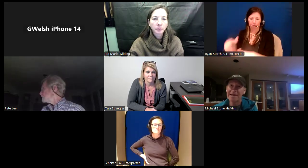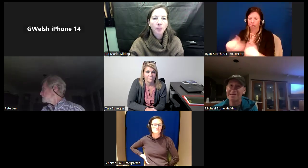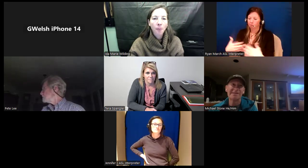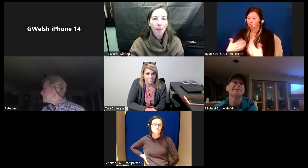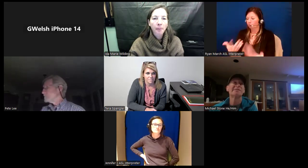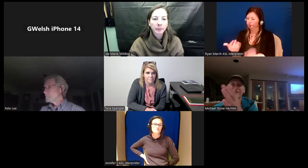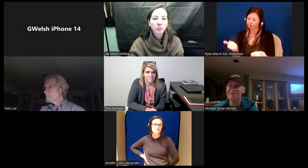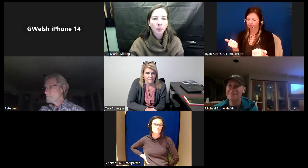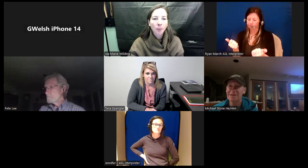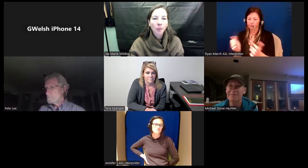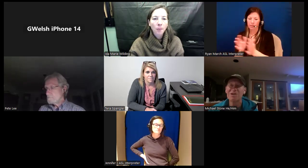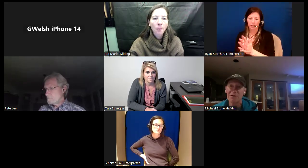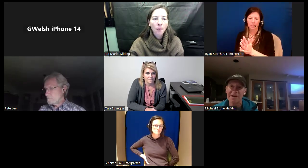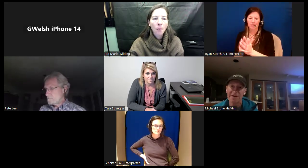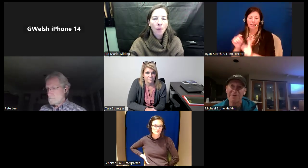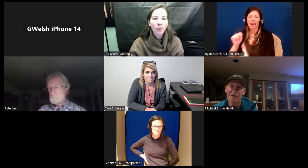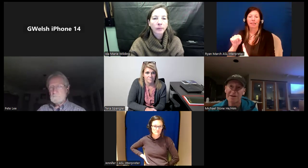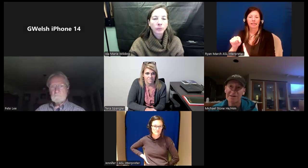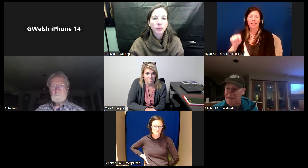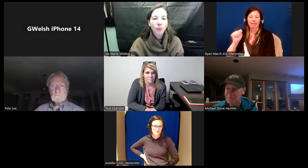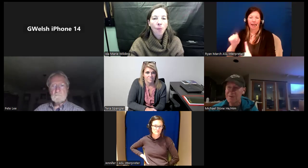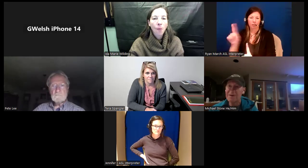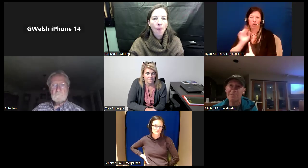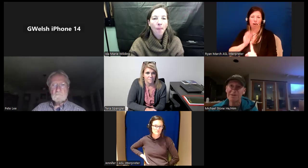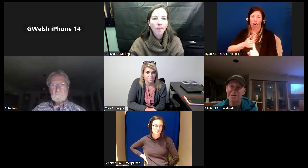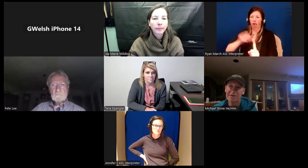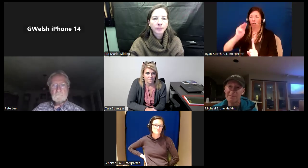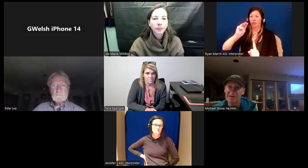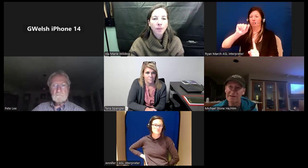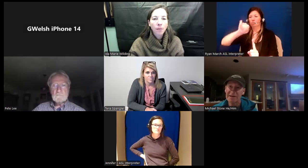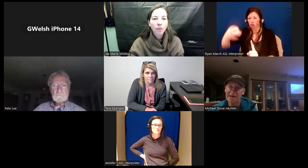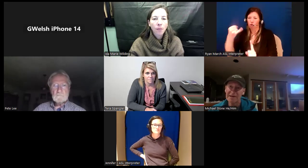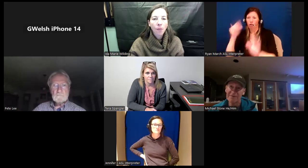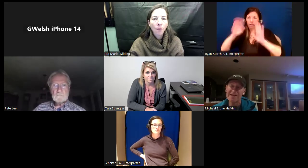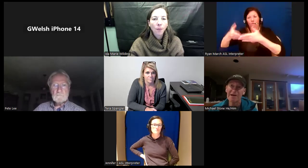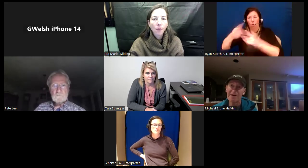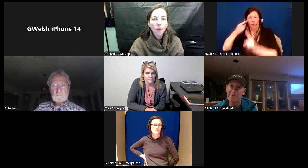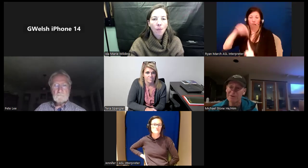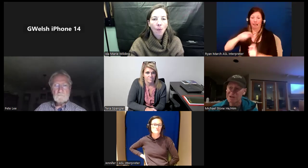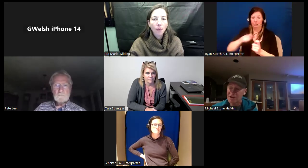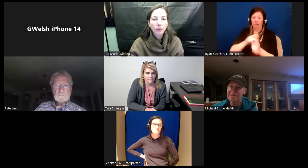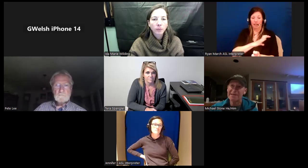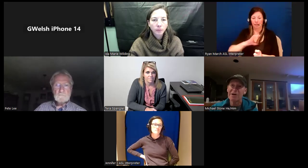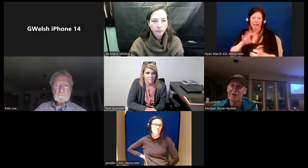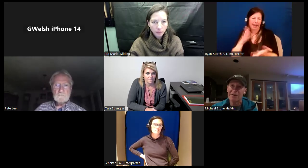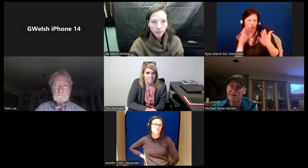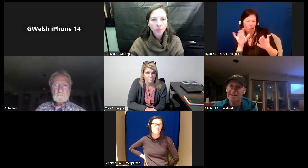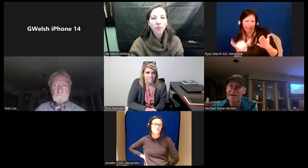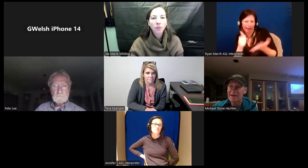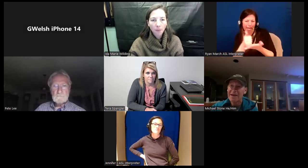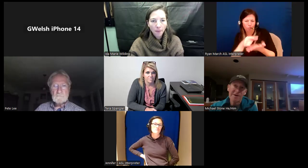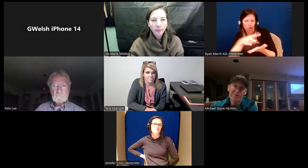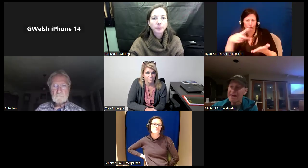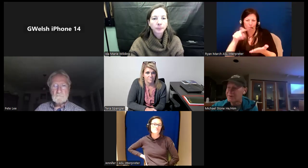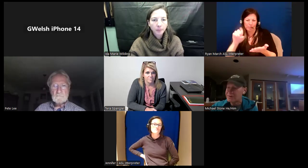I'd say is the majority of our focus for this particular committee. And if that's at all helpful, just trying to narrow everything